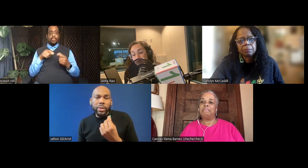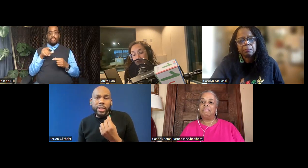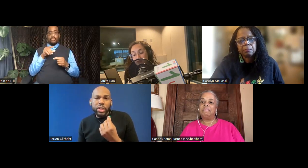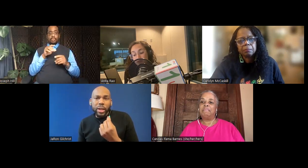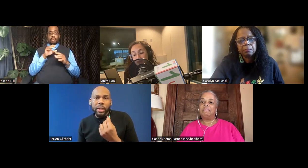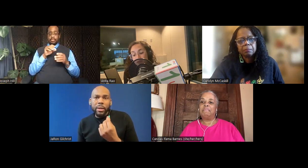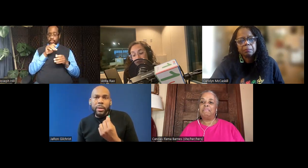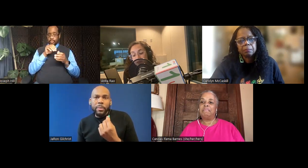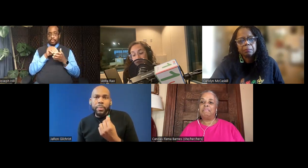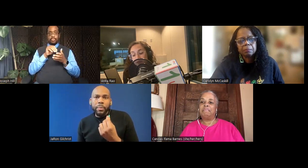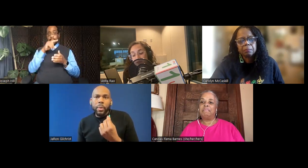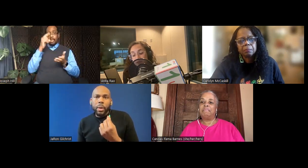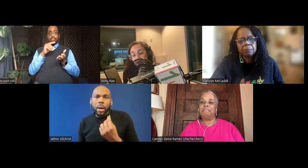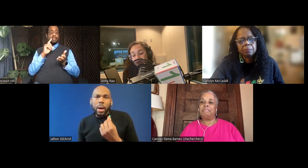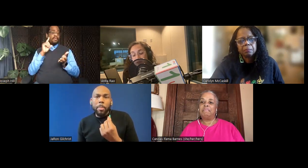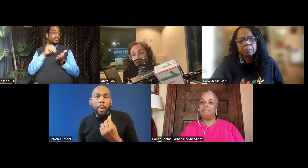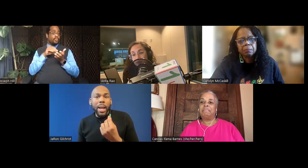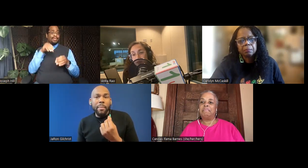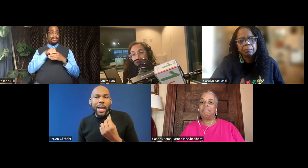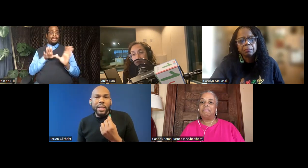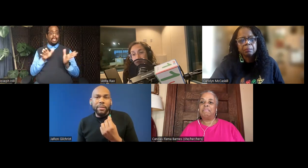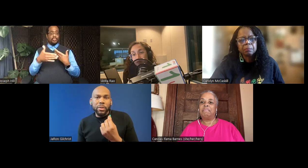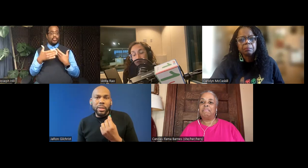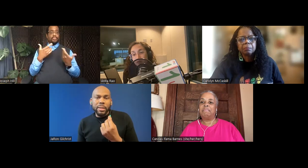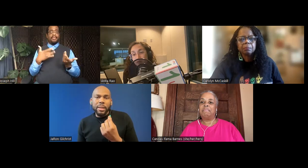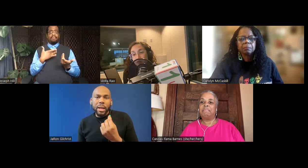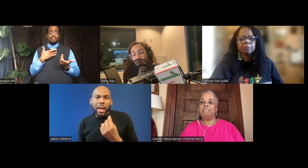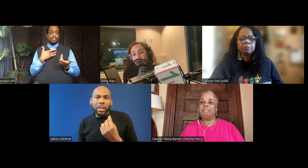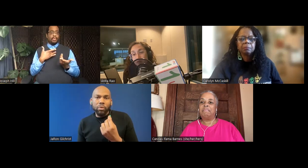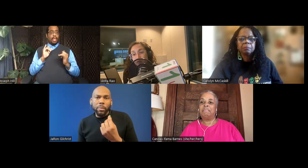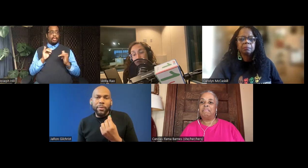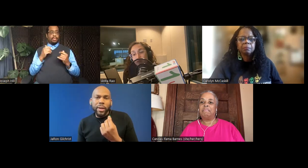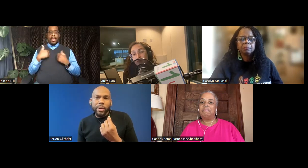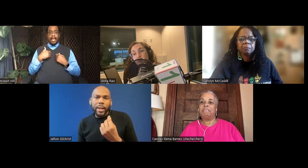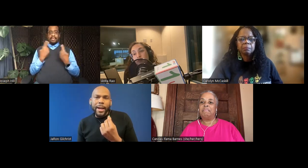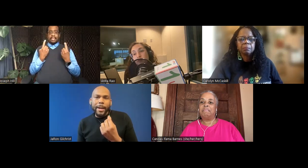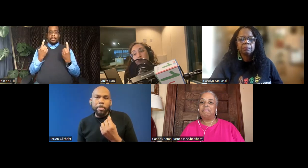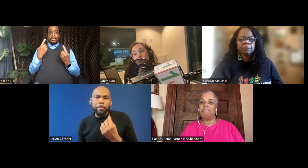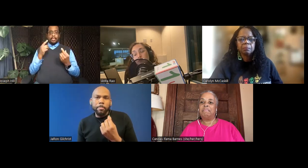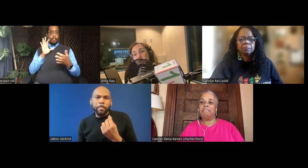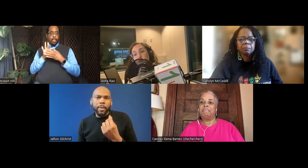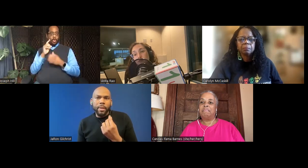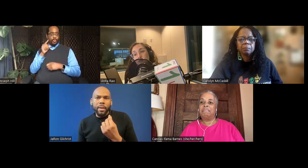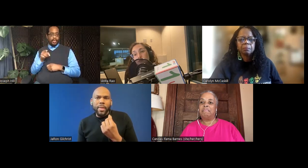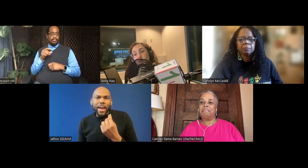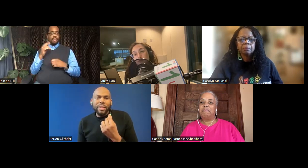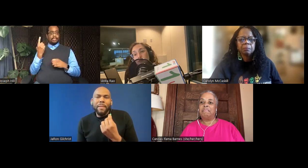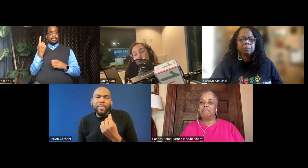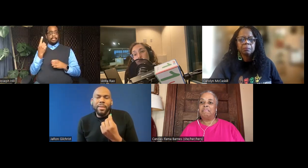their teaching. A lot of Black deaf students in the classroom feel like they have something